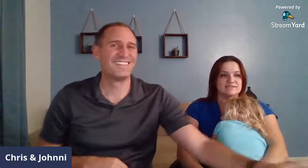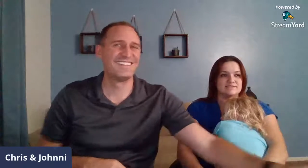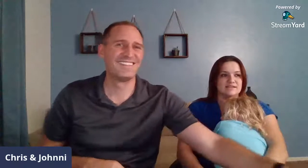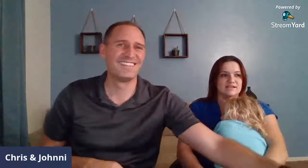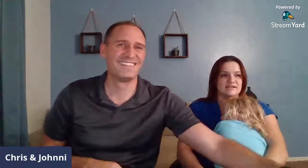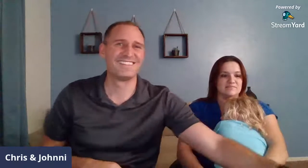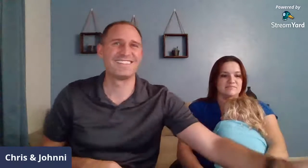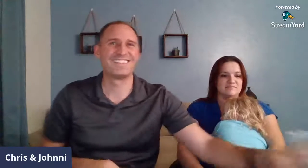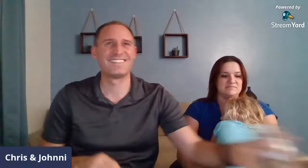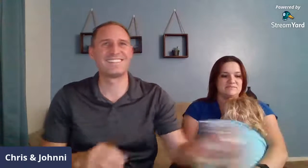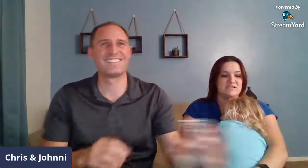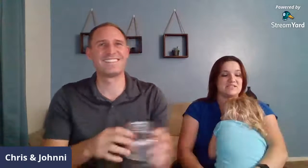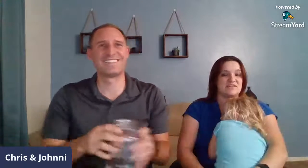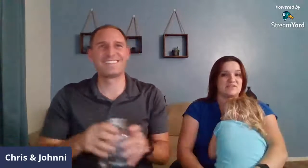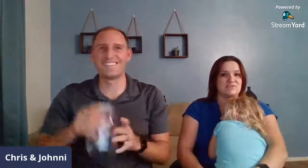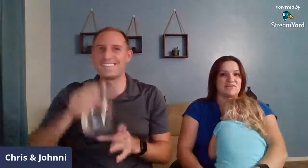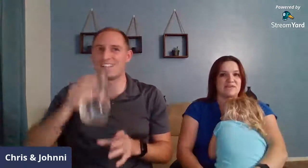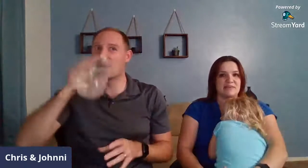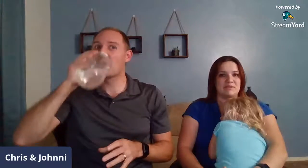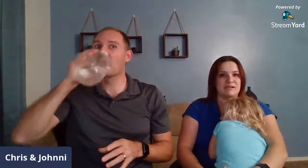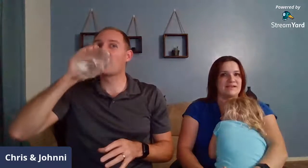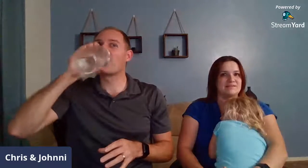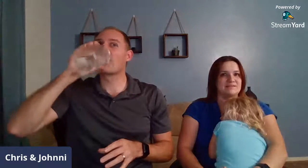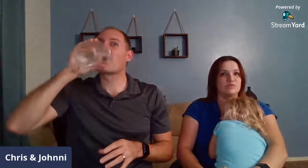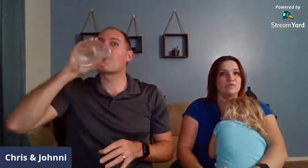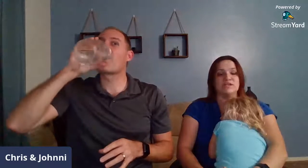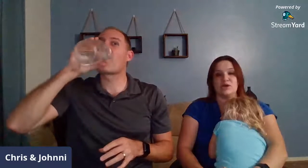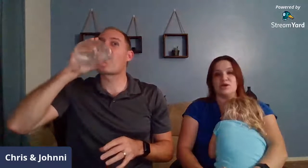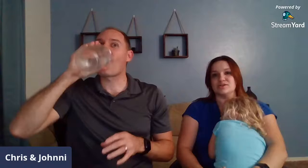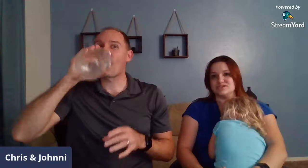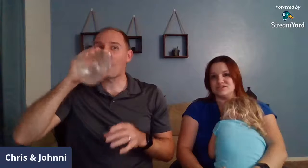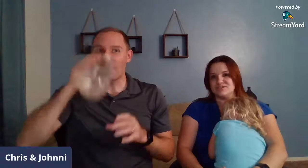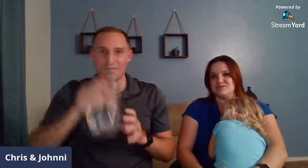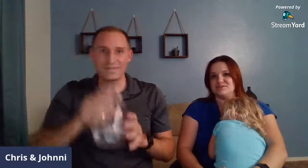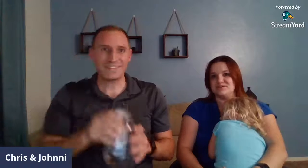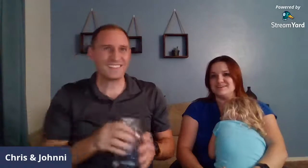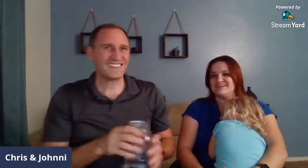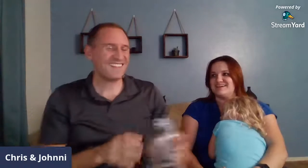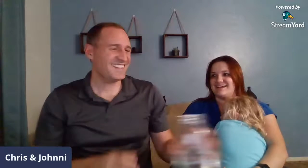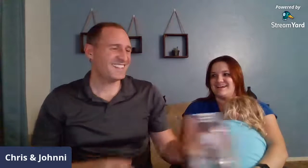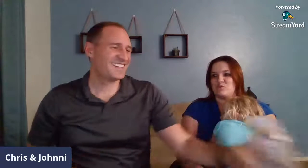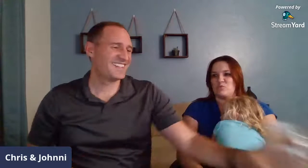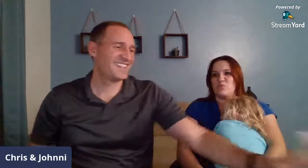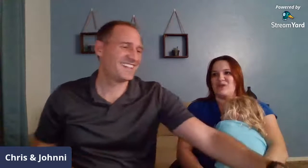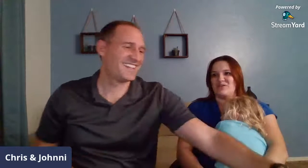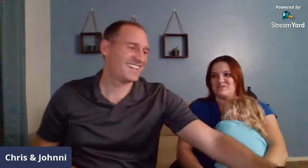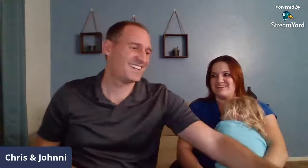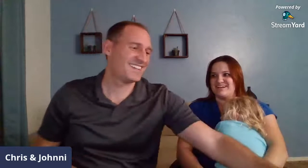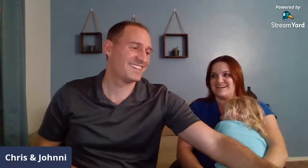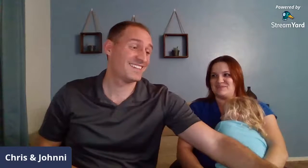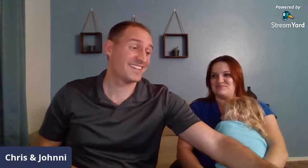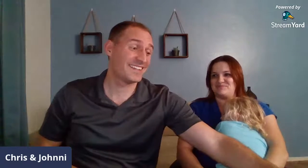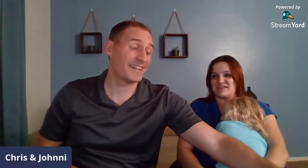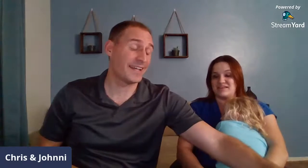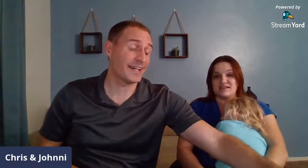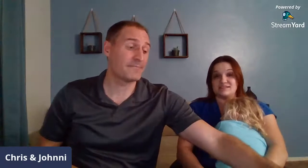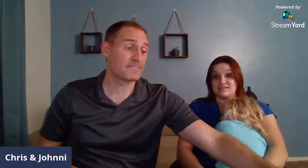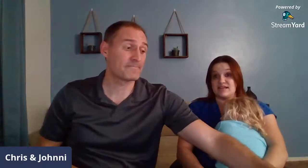is, it's a lot of fun if you can, but it's really hard to do well. Unless that's